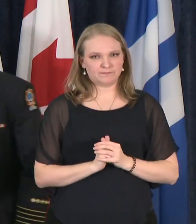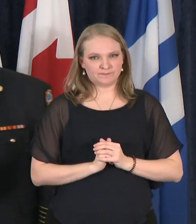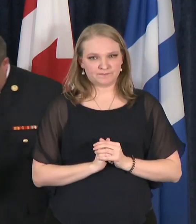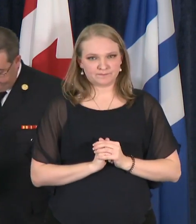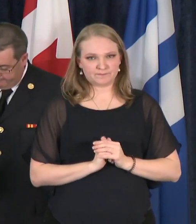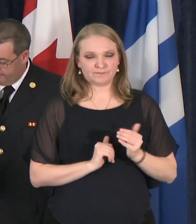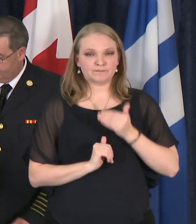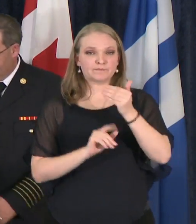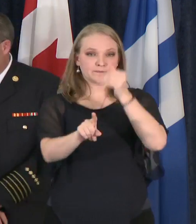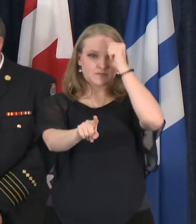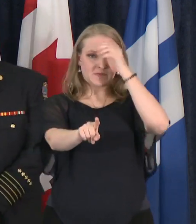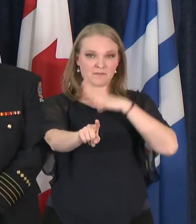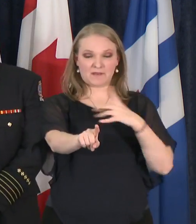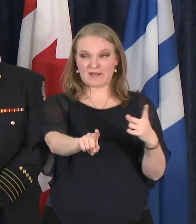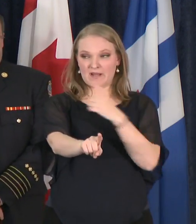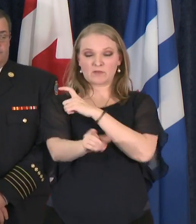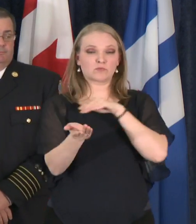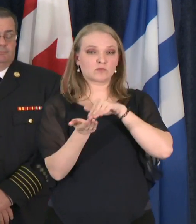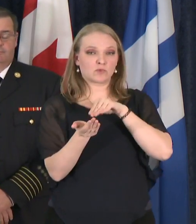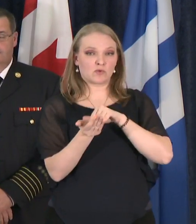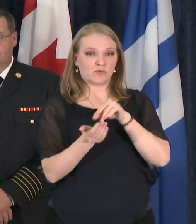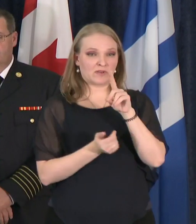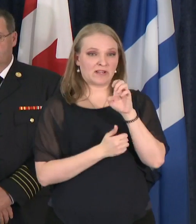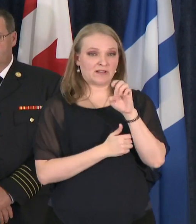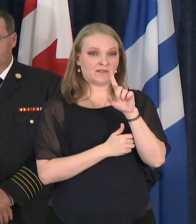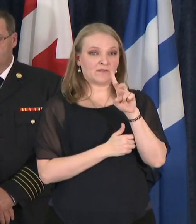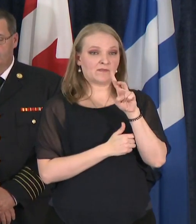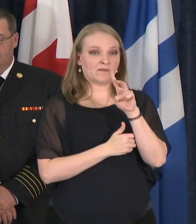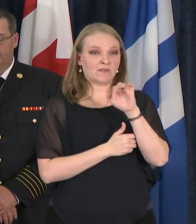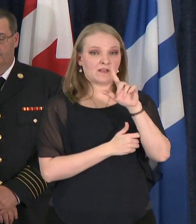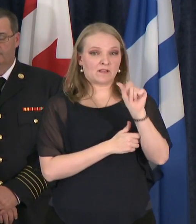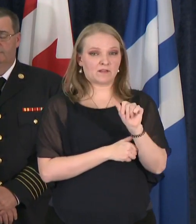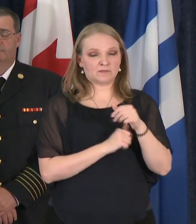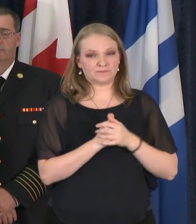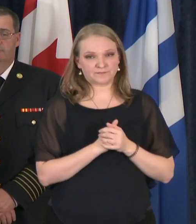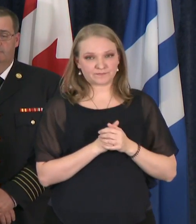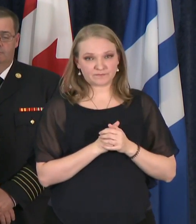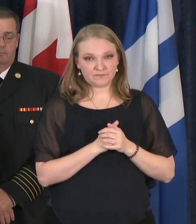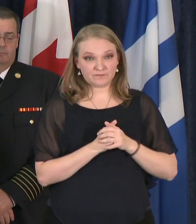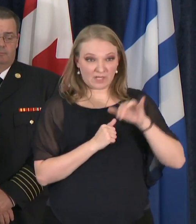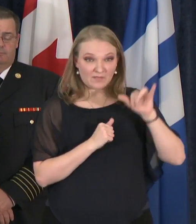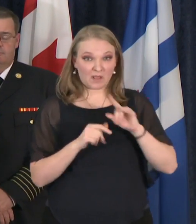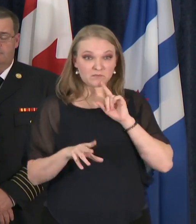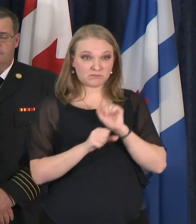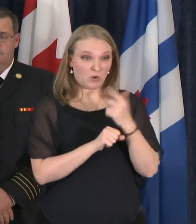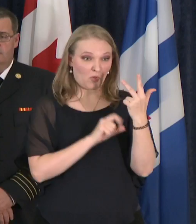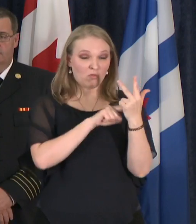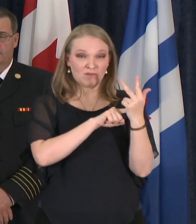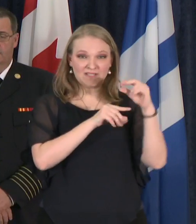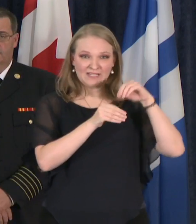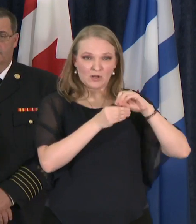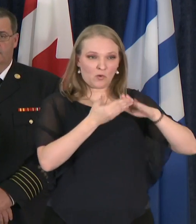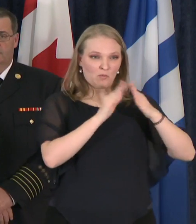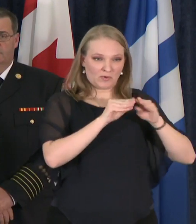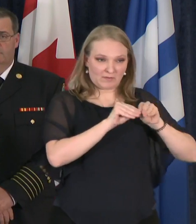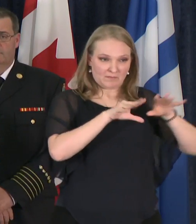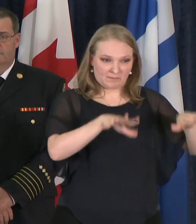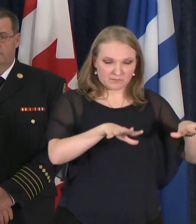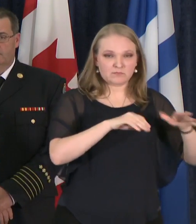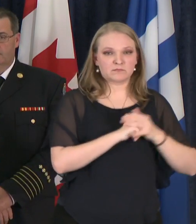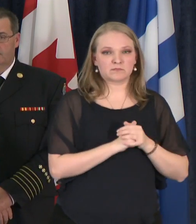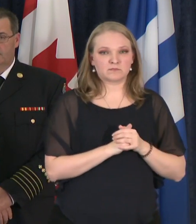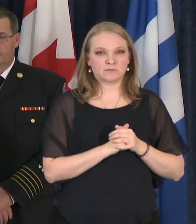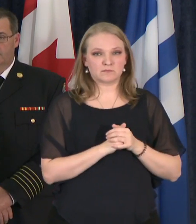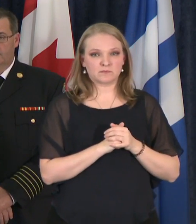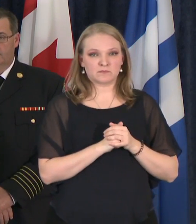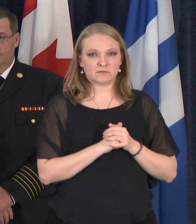Hi, for Dr. Davila. If you believe that community transmission is happening now, is there a marker that